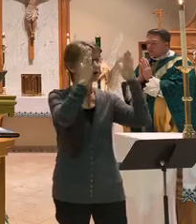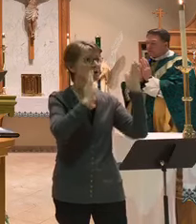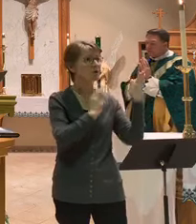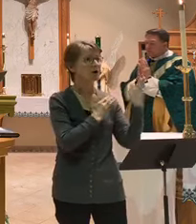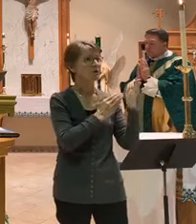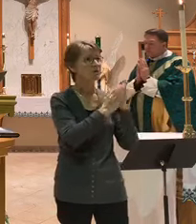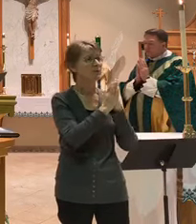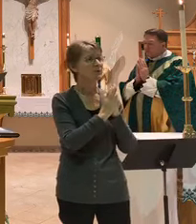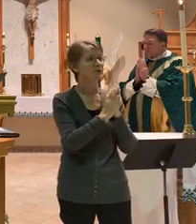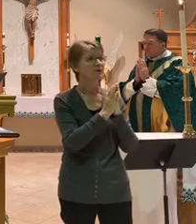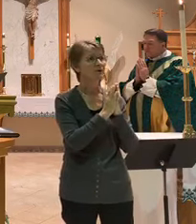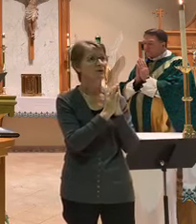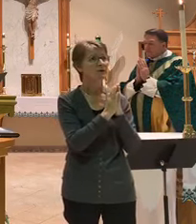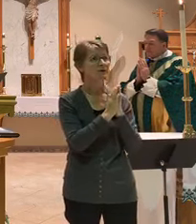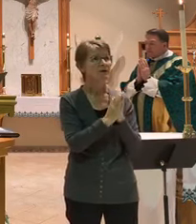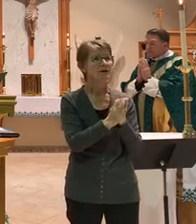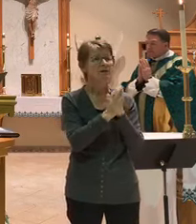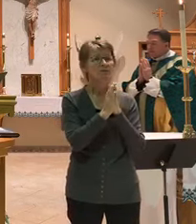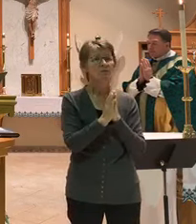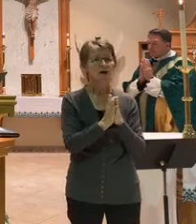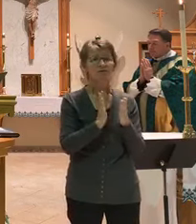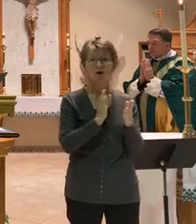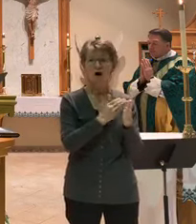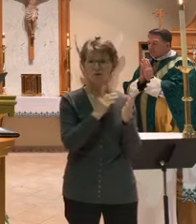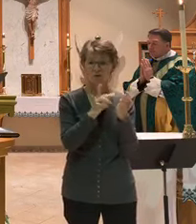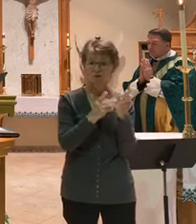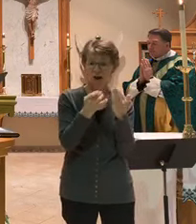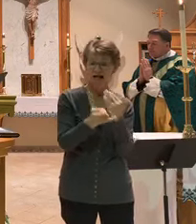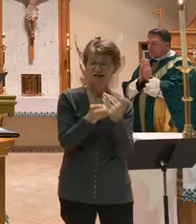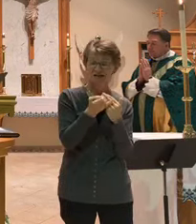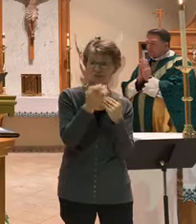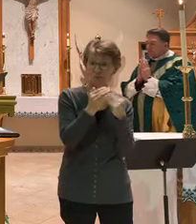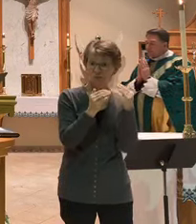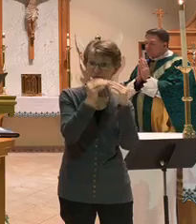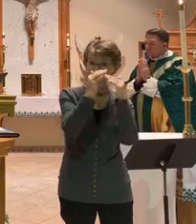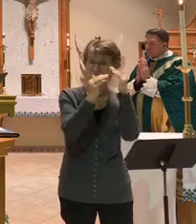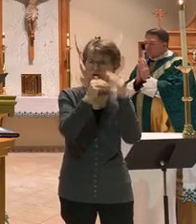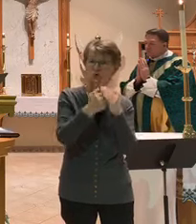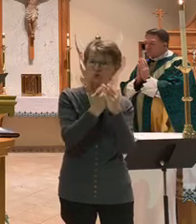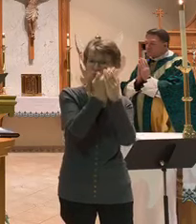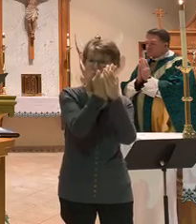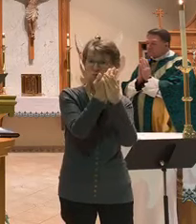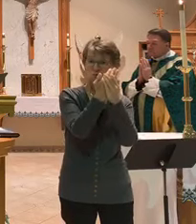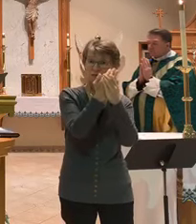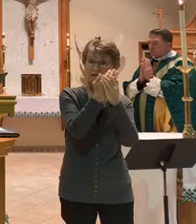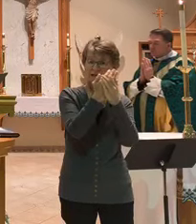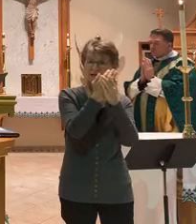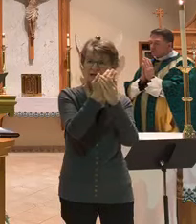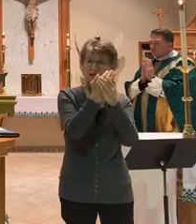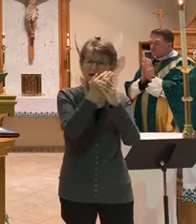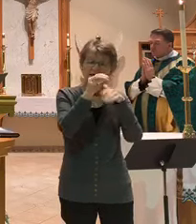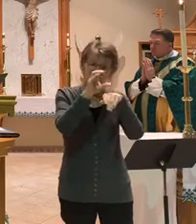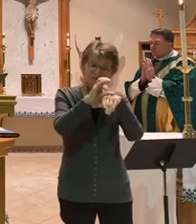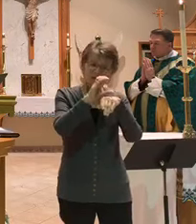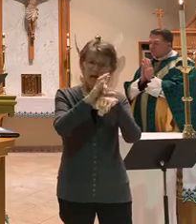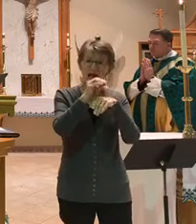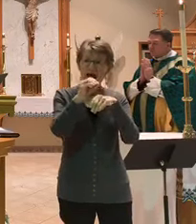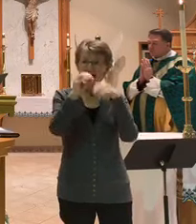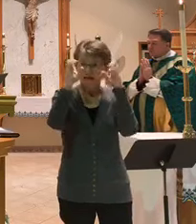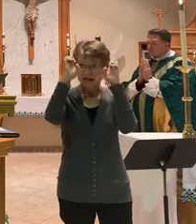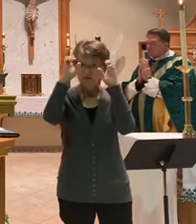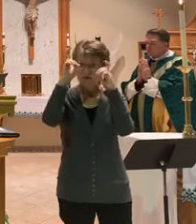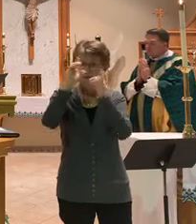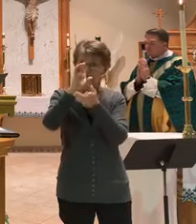prayers. For our project of building the new St. Mary's Chapel and Learning Resource Center, by